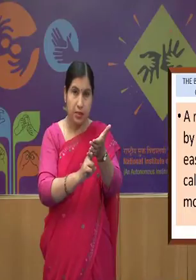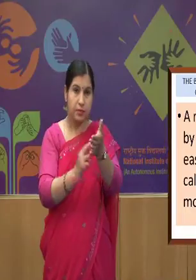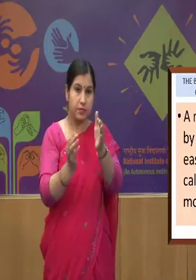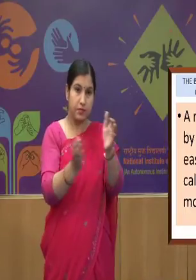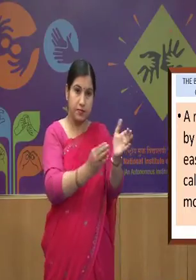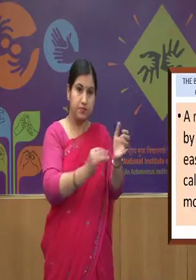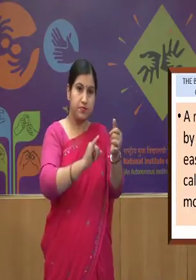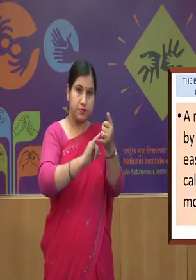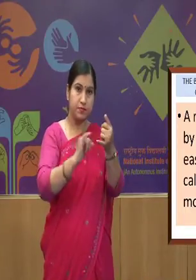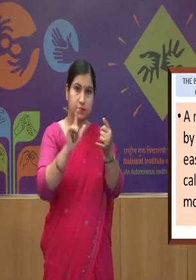movement.